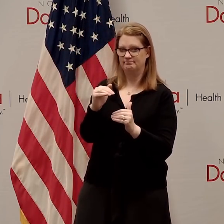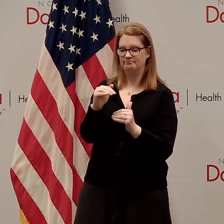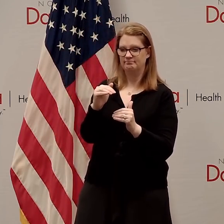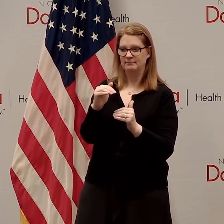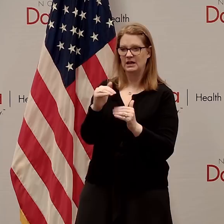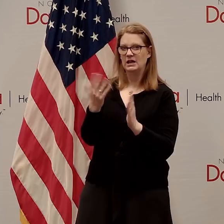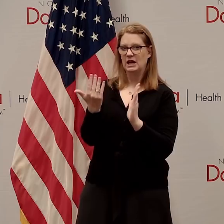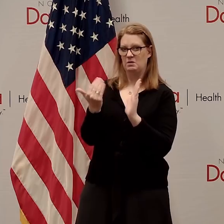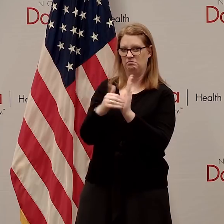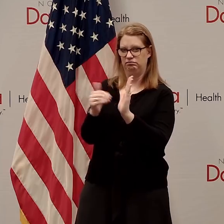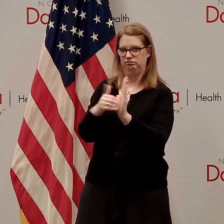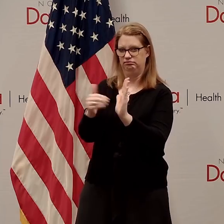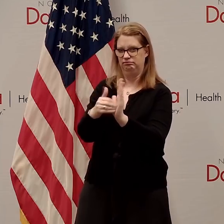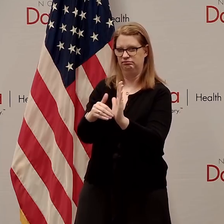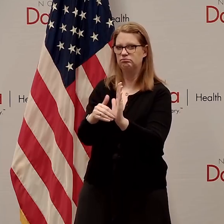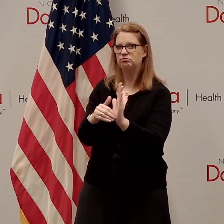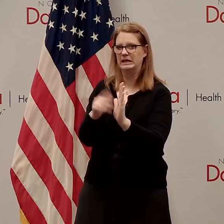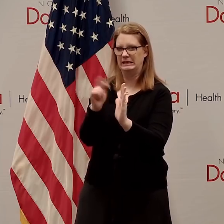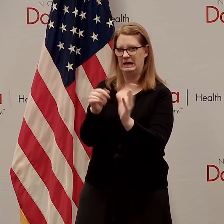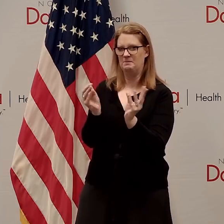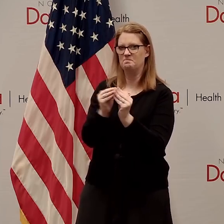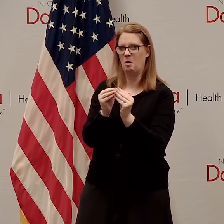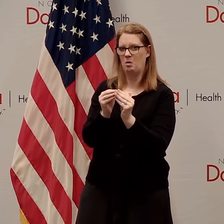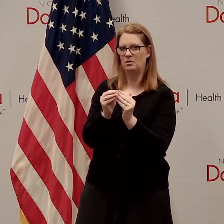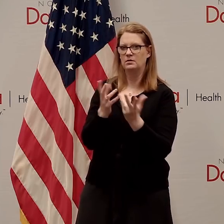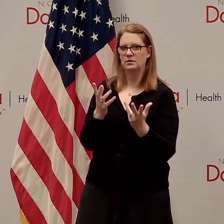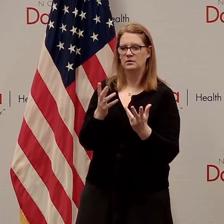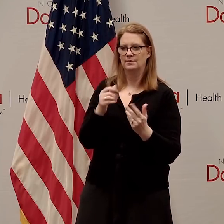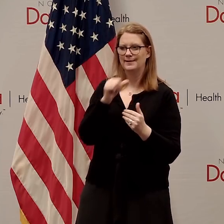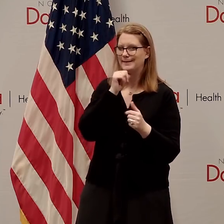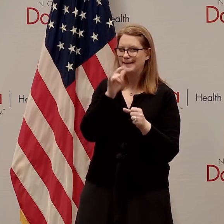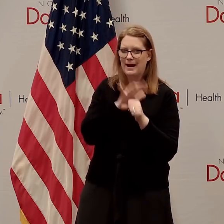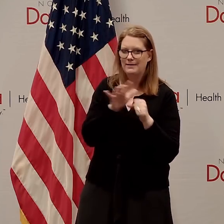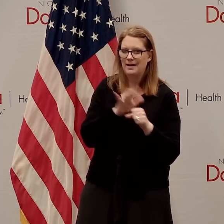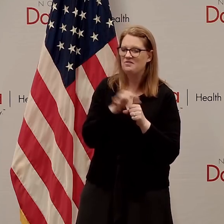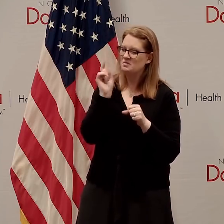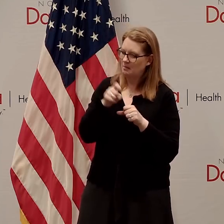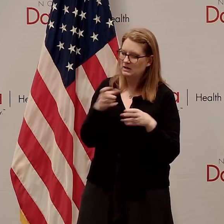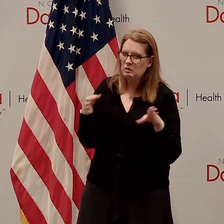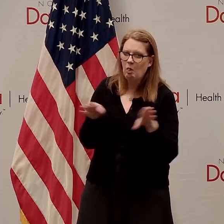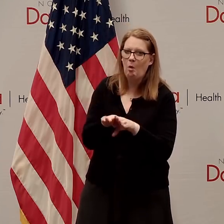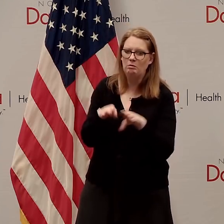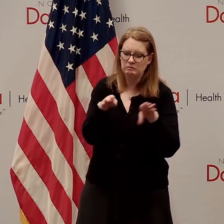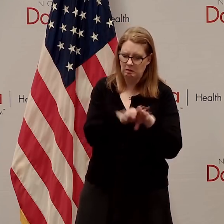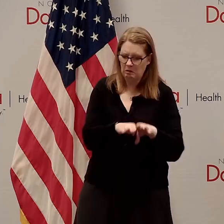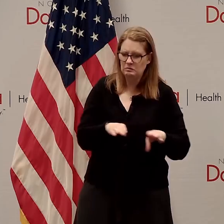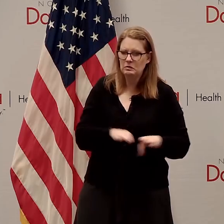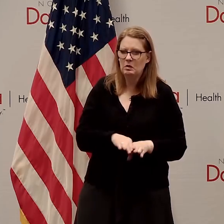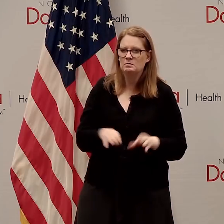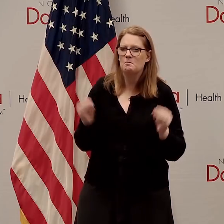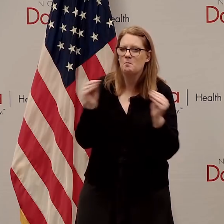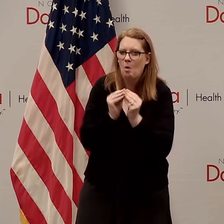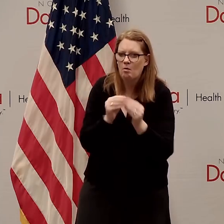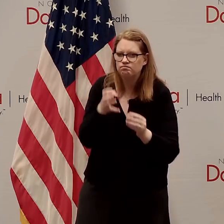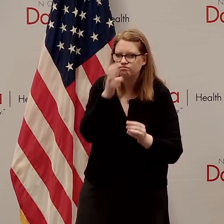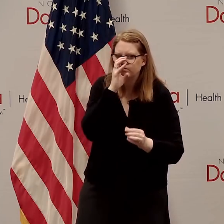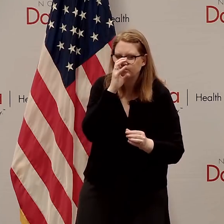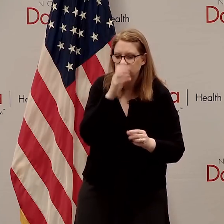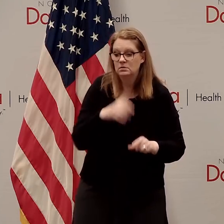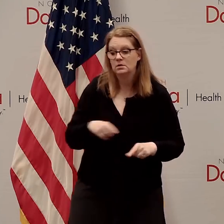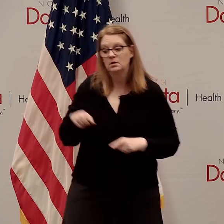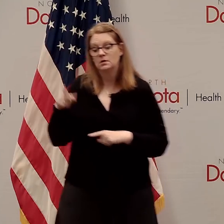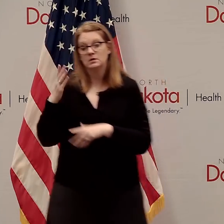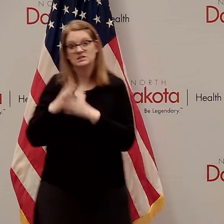often repeated phrase, that we haven't done enough. We've also heard many others saying that we've gone